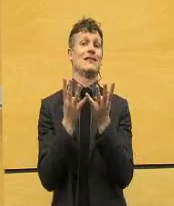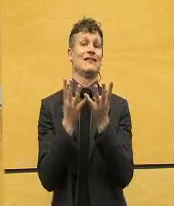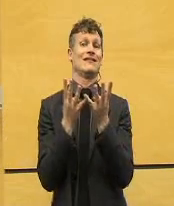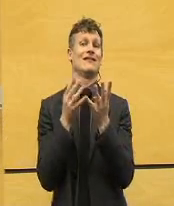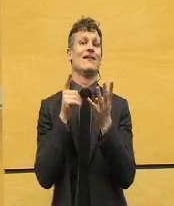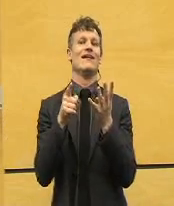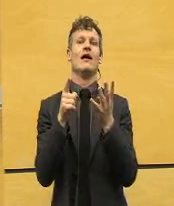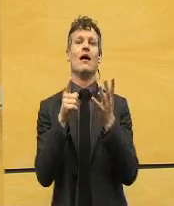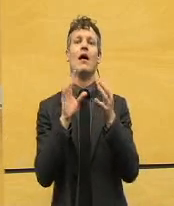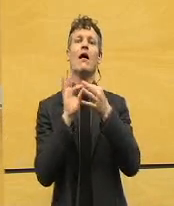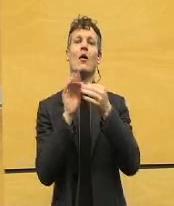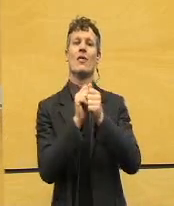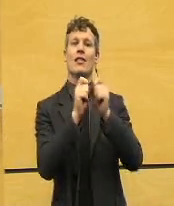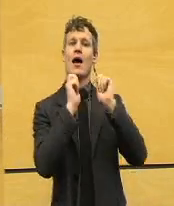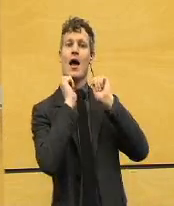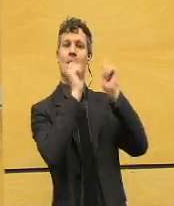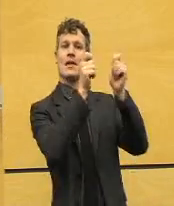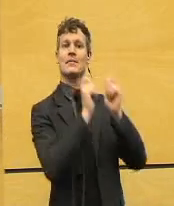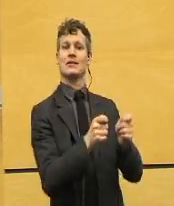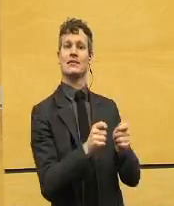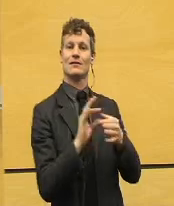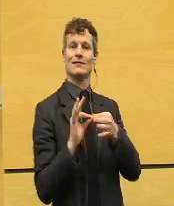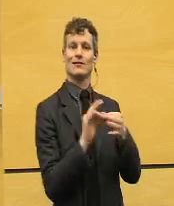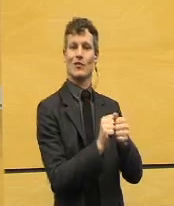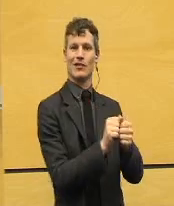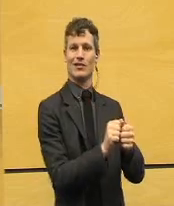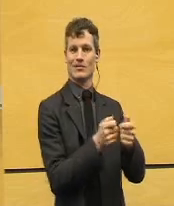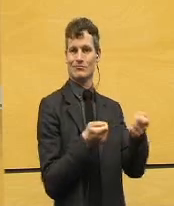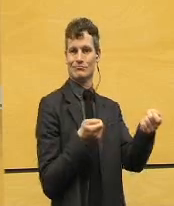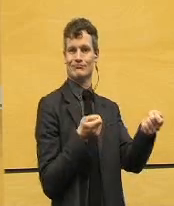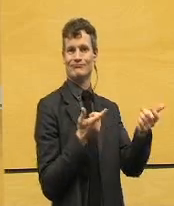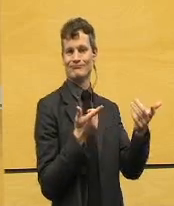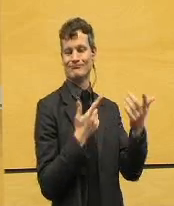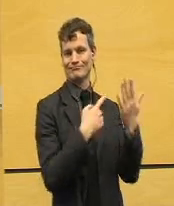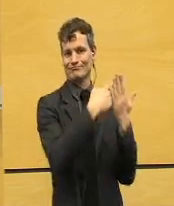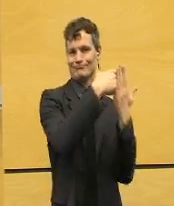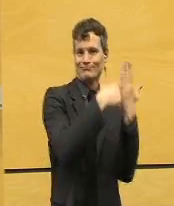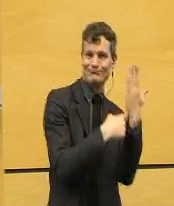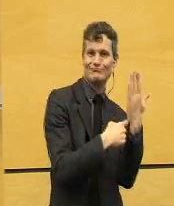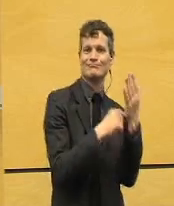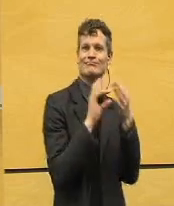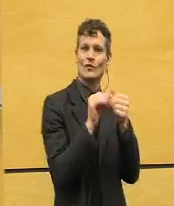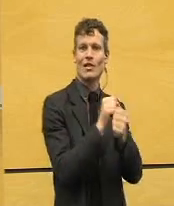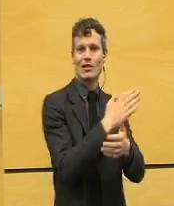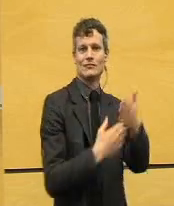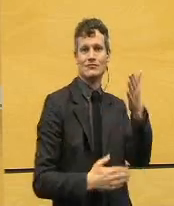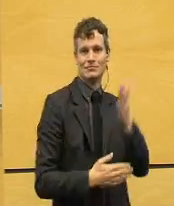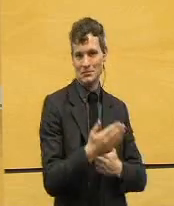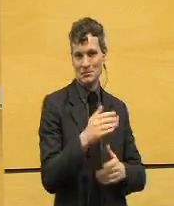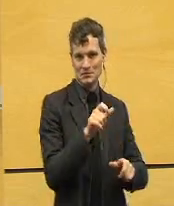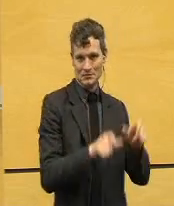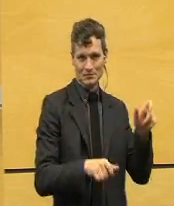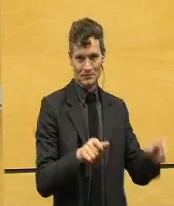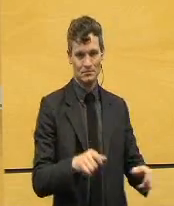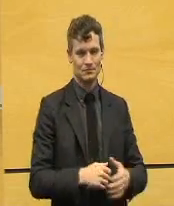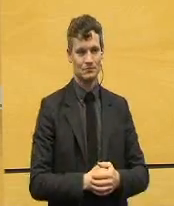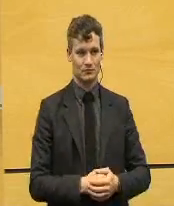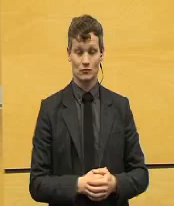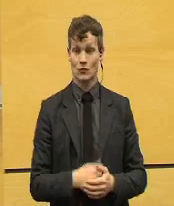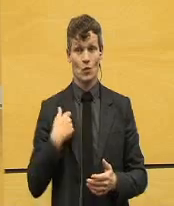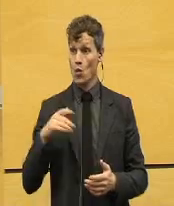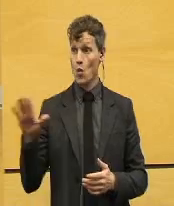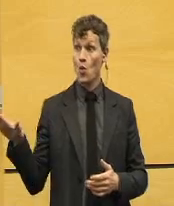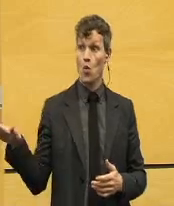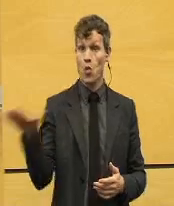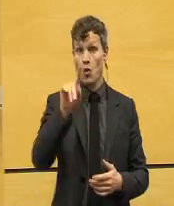regulation concerned with persons with disabilities. I will put everything that we hear from